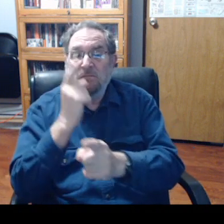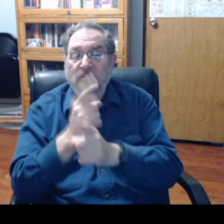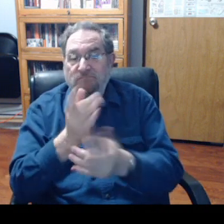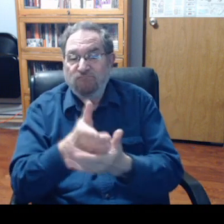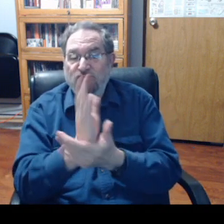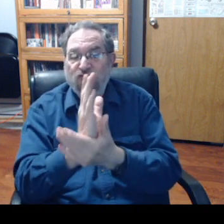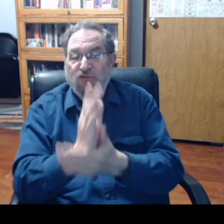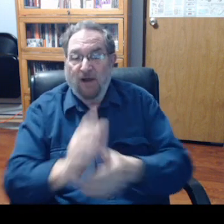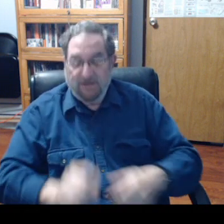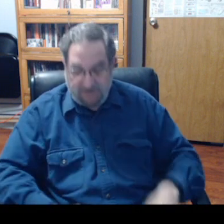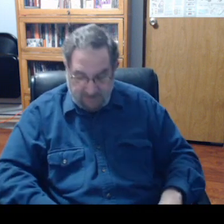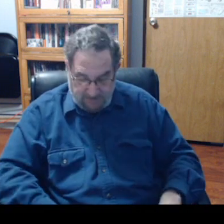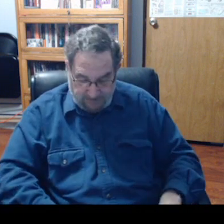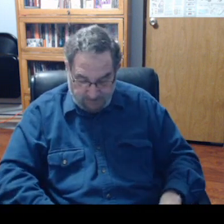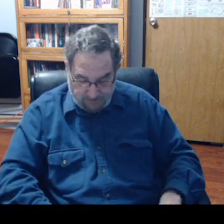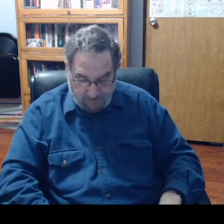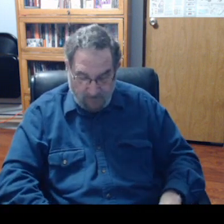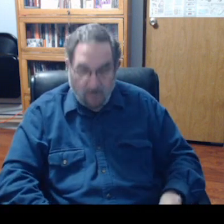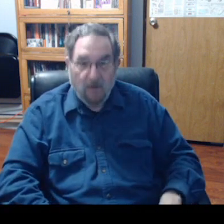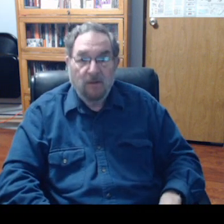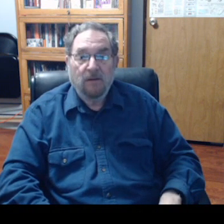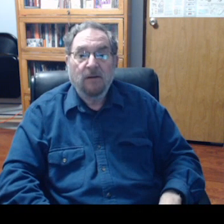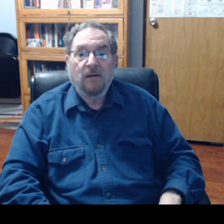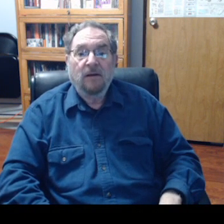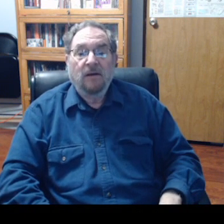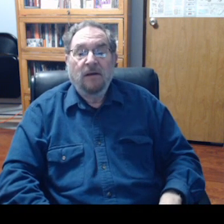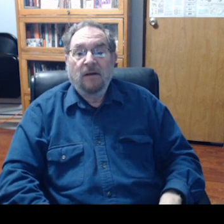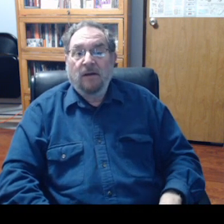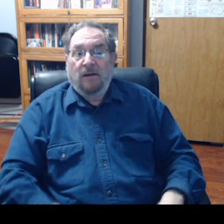marital rights.